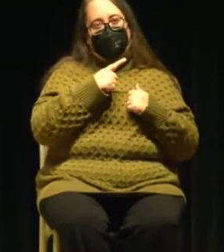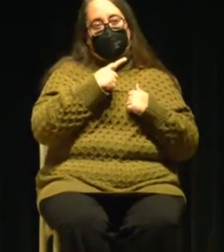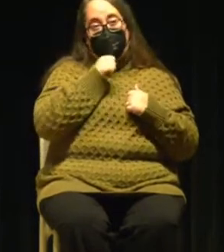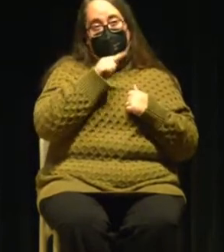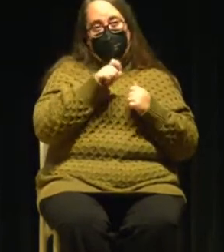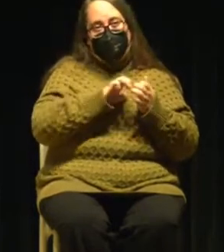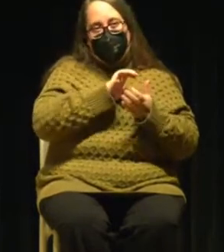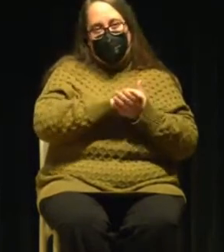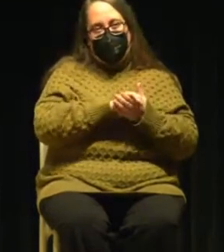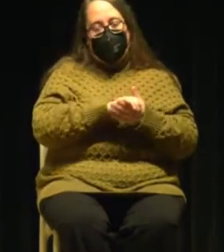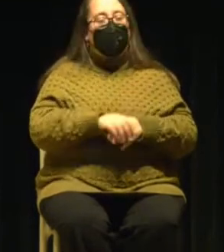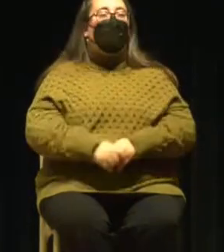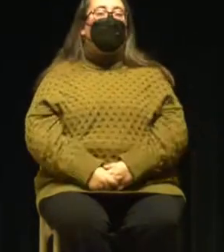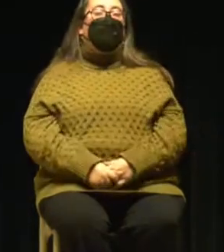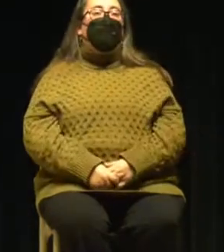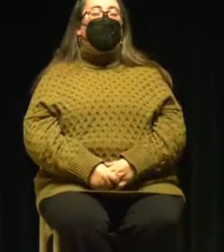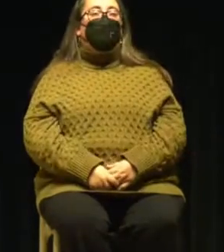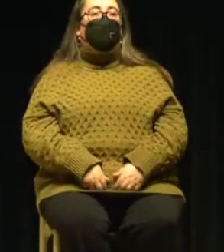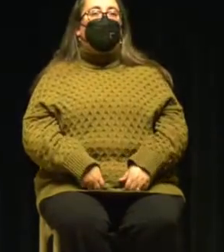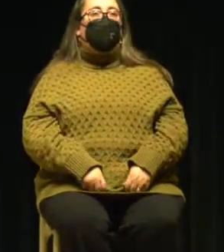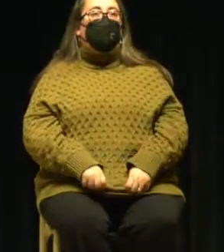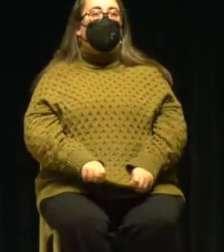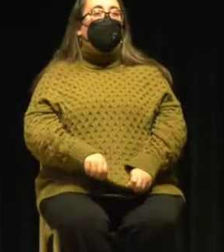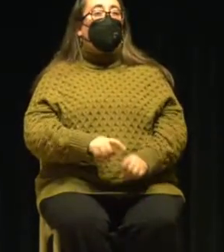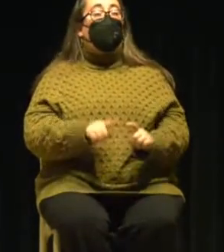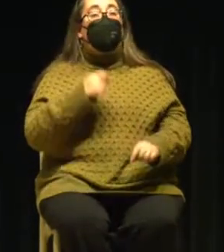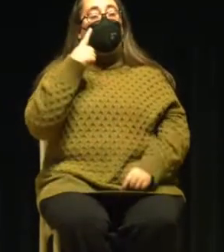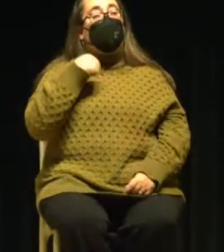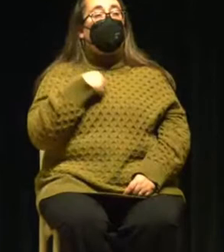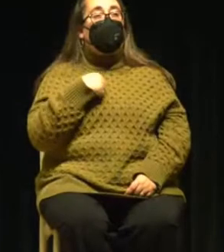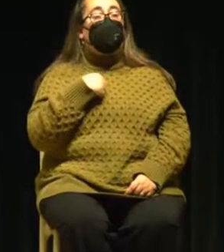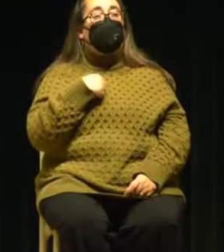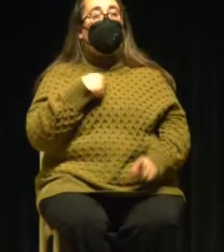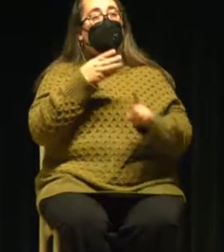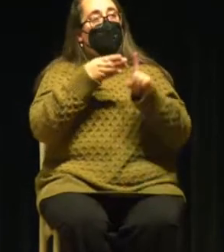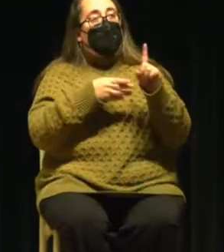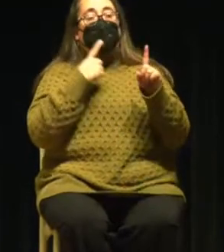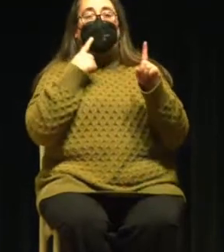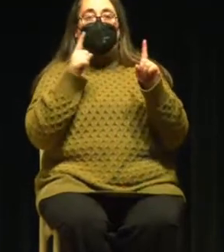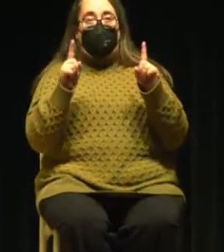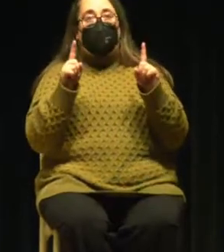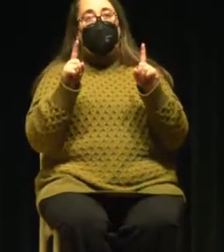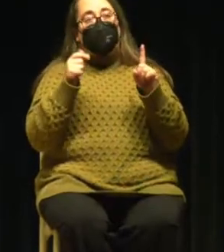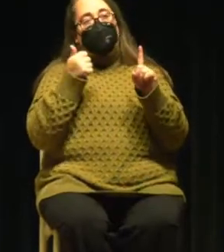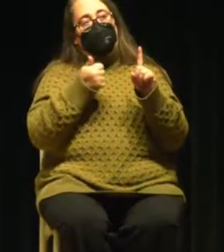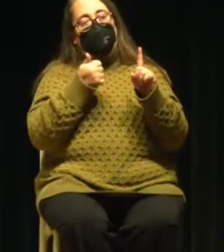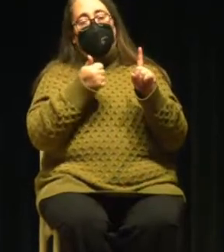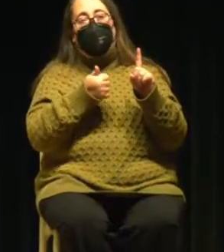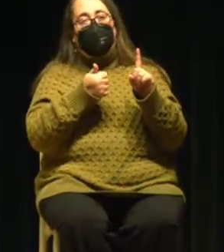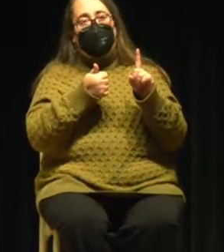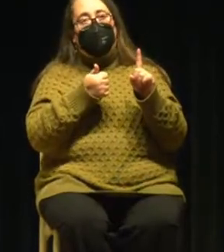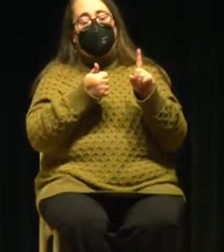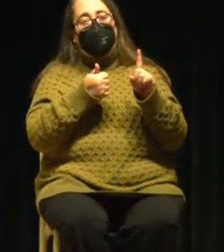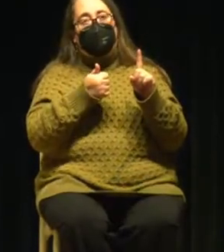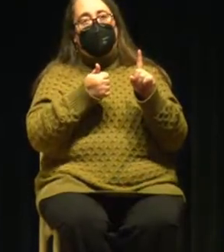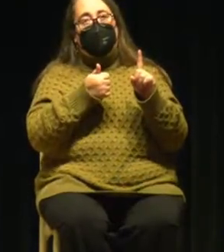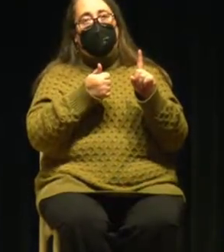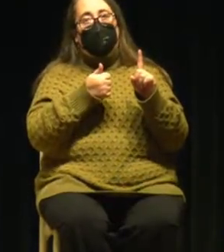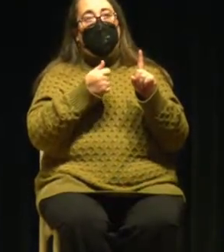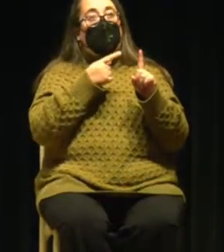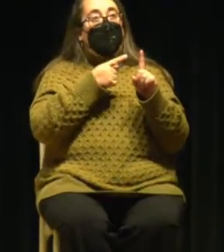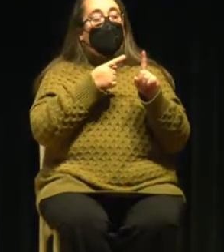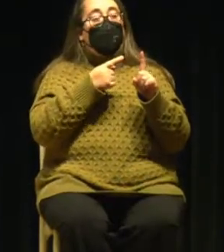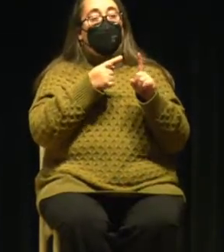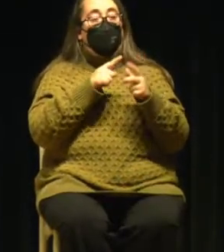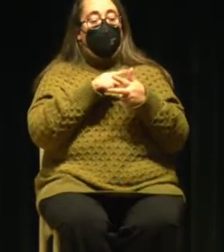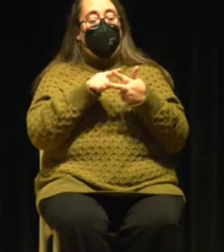married, they don't have to. Mm-hmm. But as far as I'm concerned, she is a success in and of itself. And if her and my